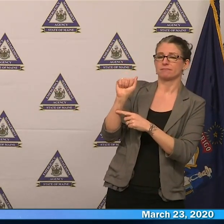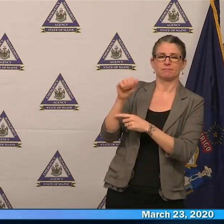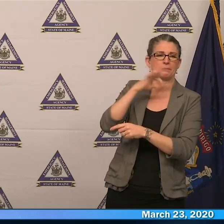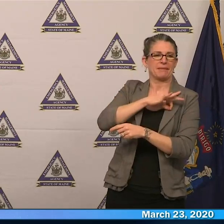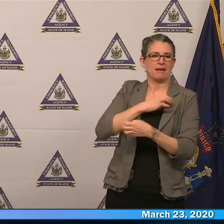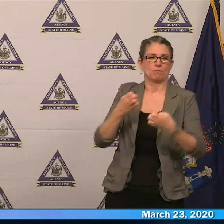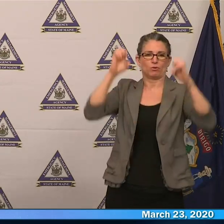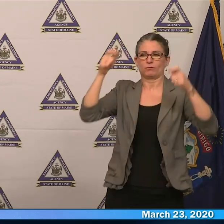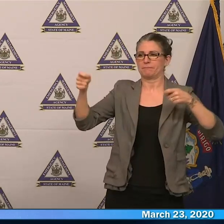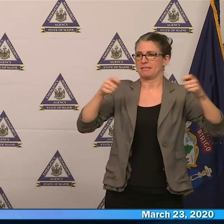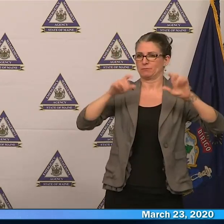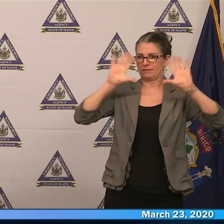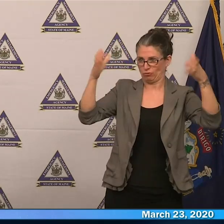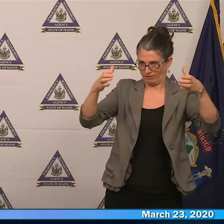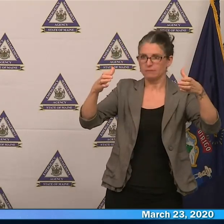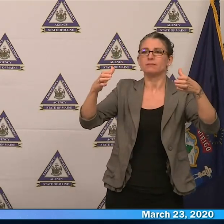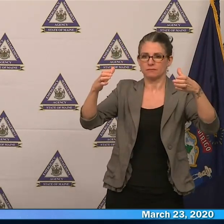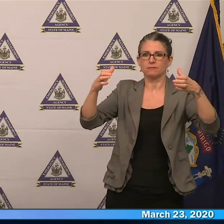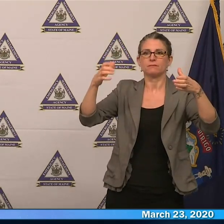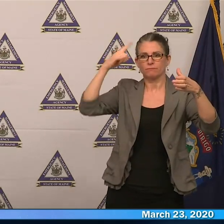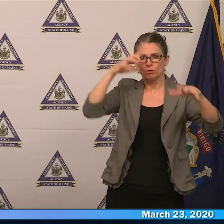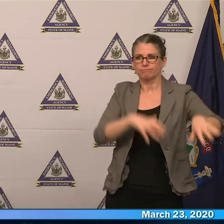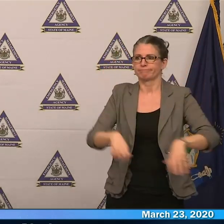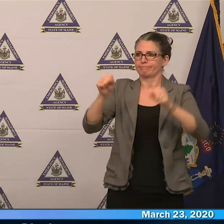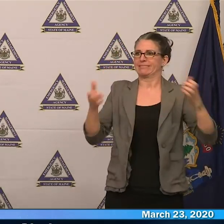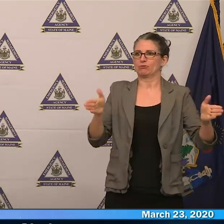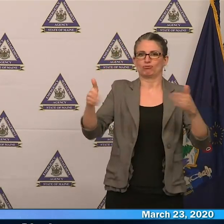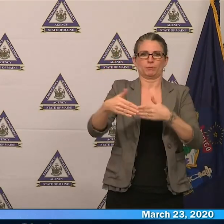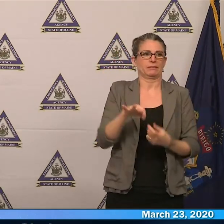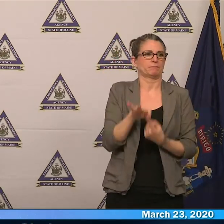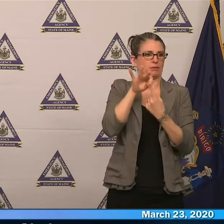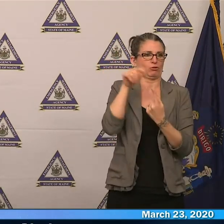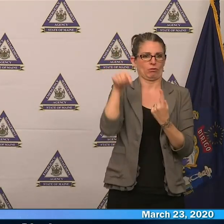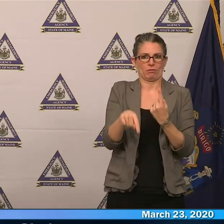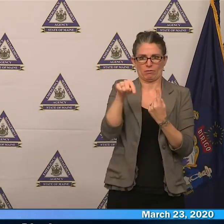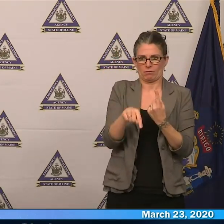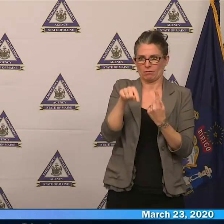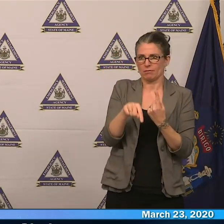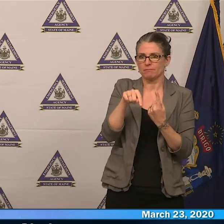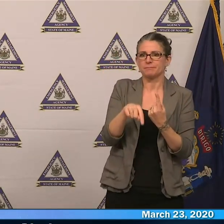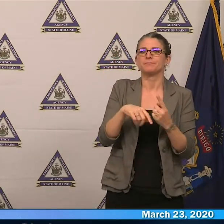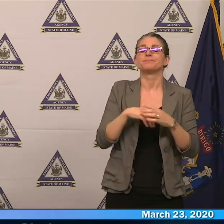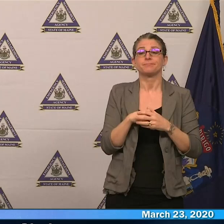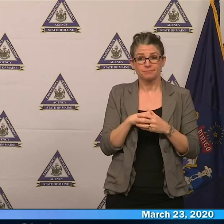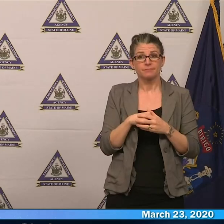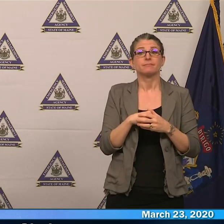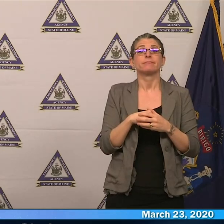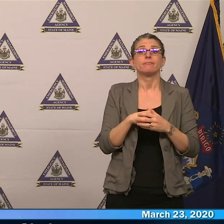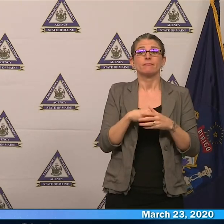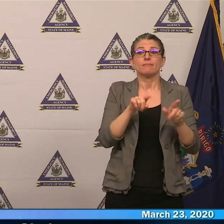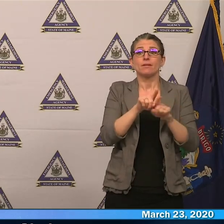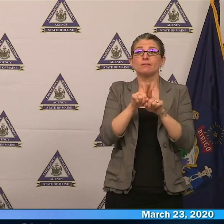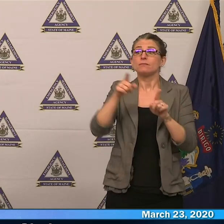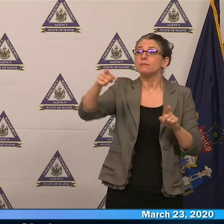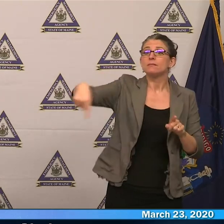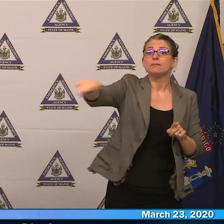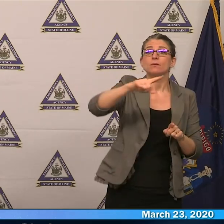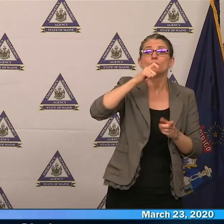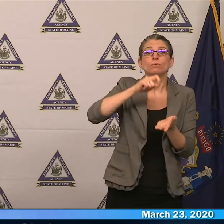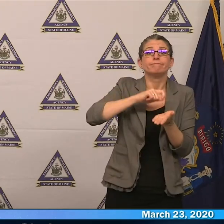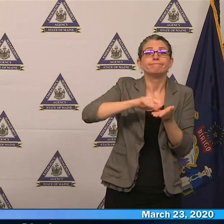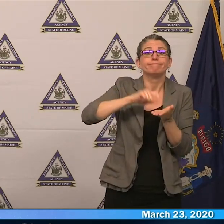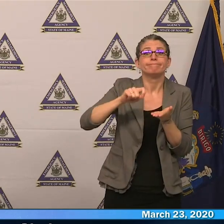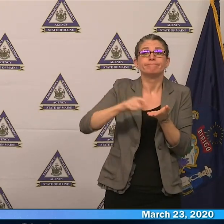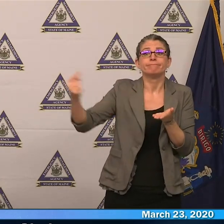space. I'd also like to thank all the members of the media for accommodating this change. We have changed up the location a